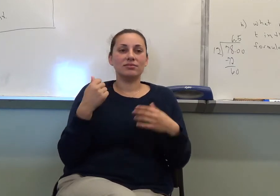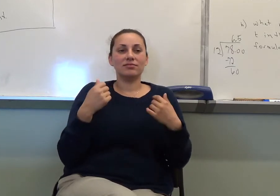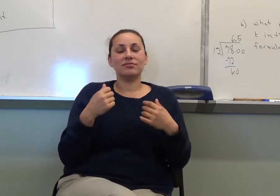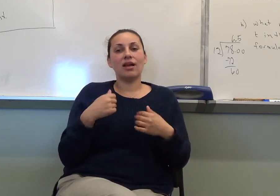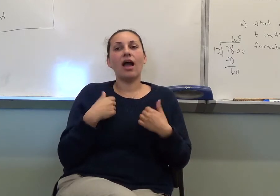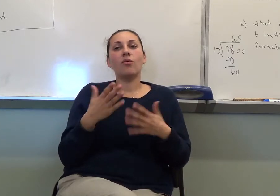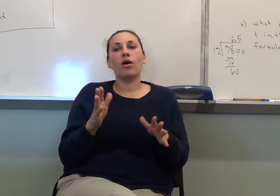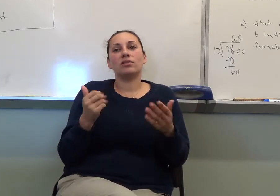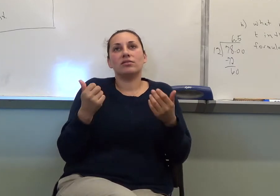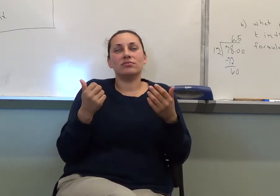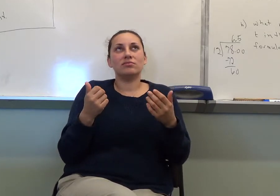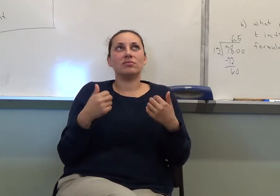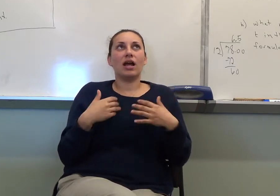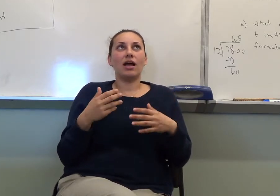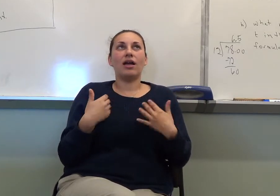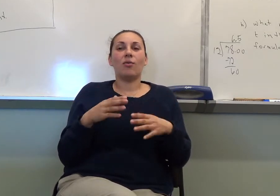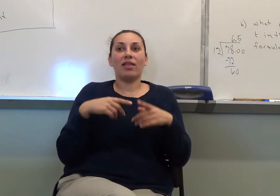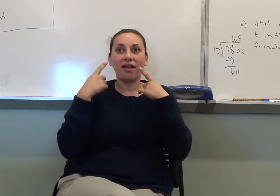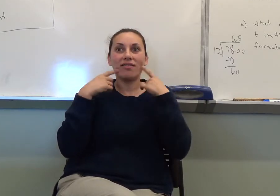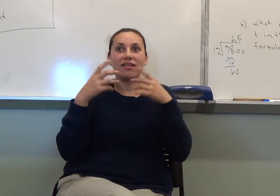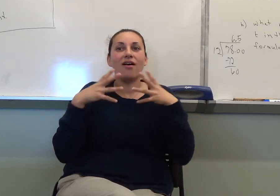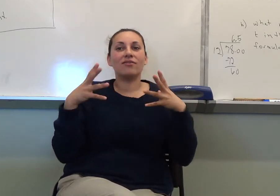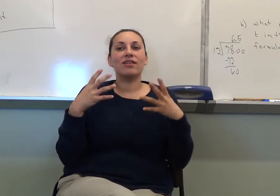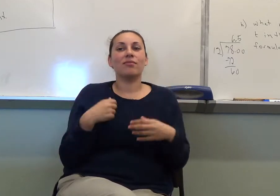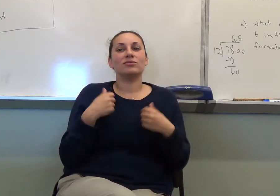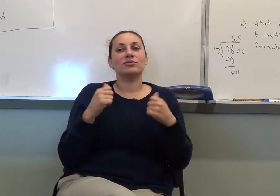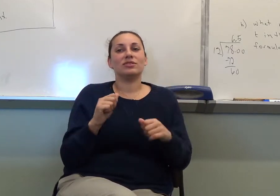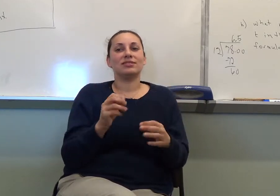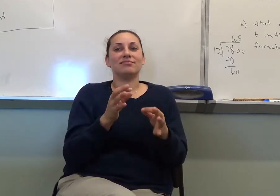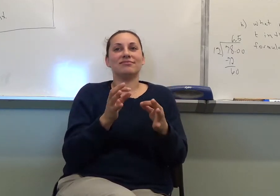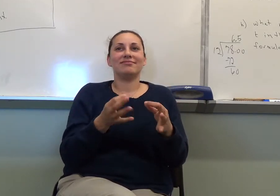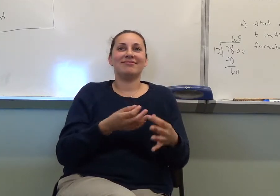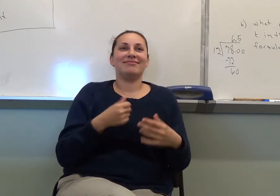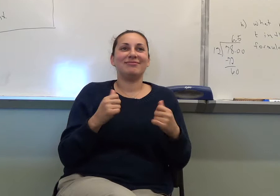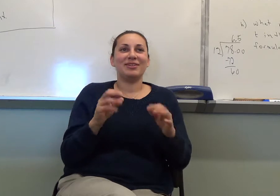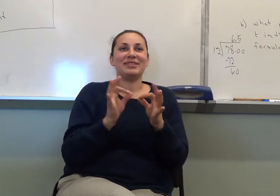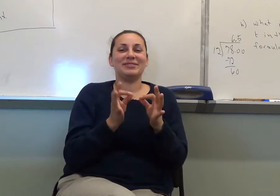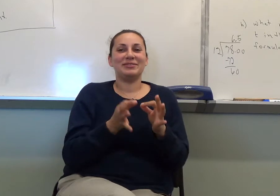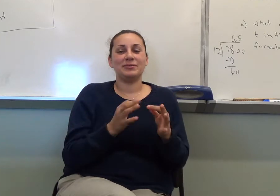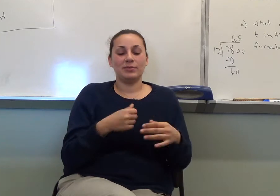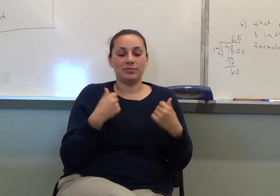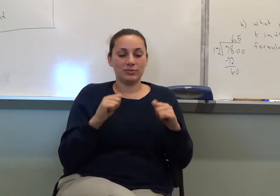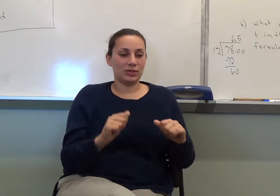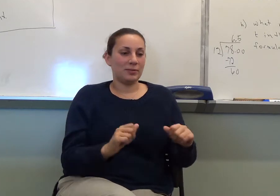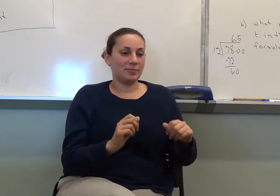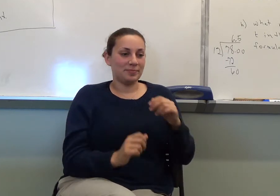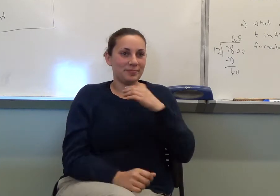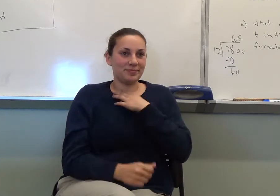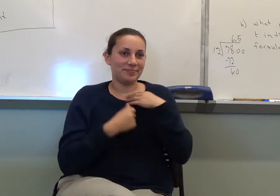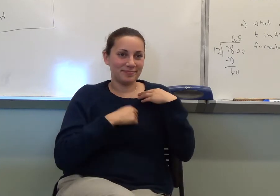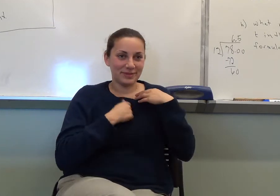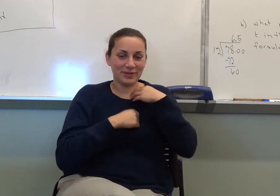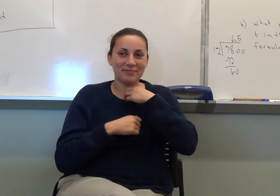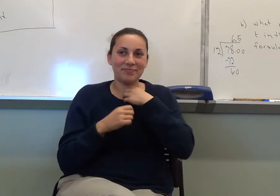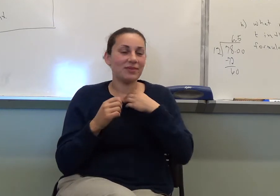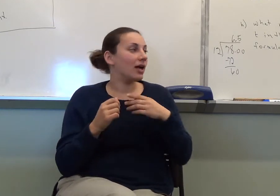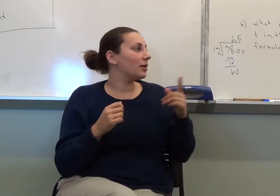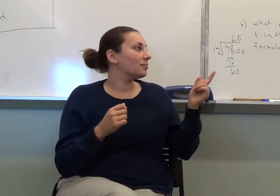interest and you do it over 20 years, there will be a significant difference at the end of that time period, right? But this is